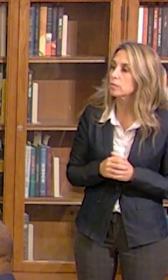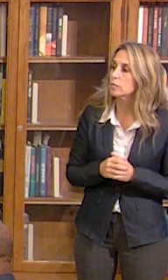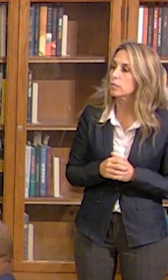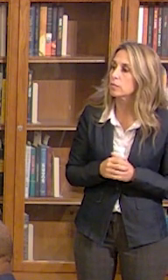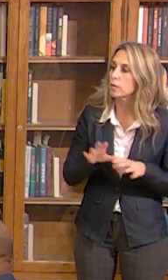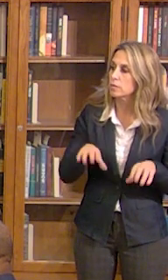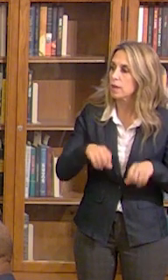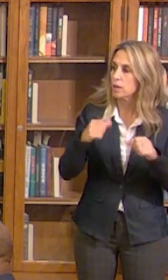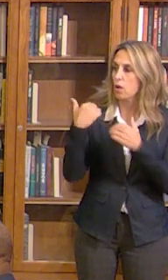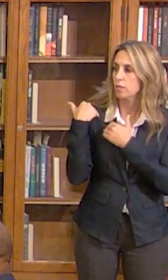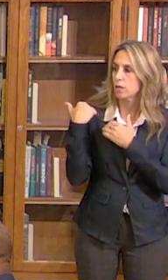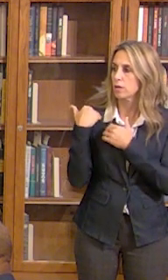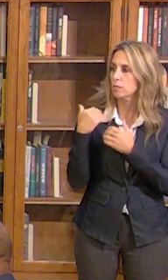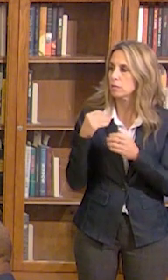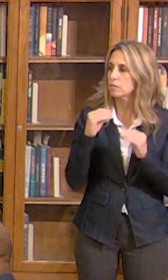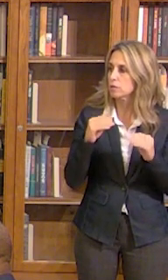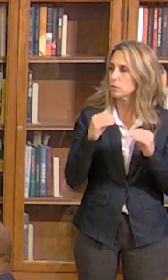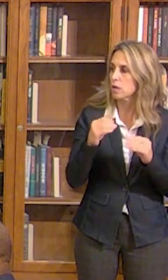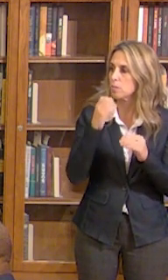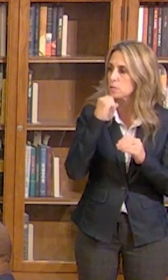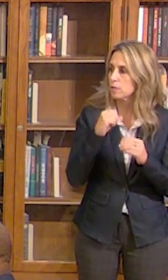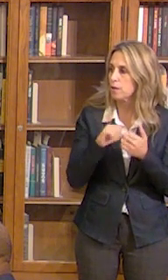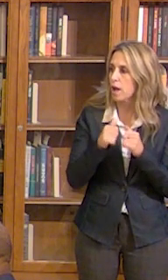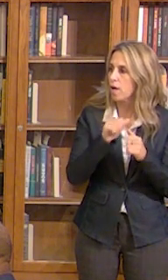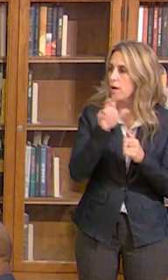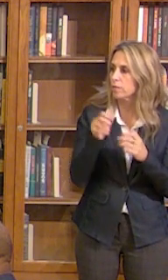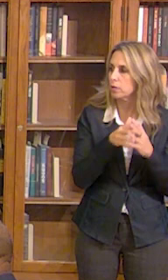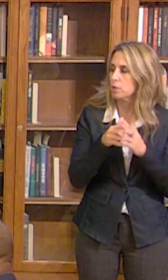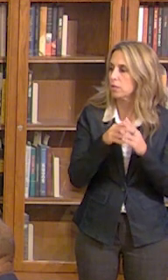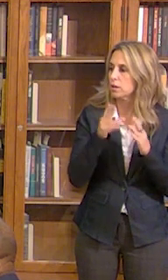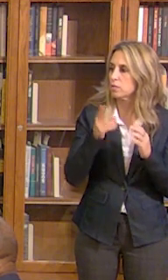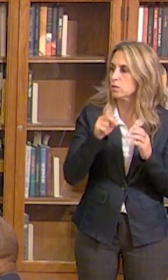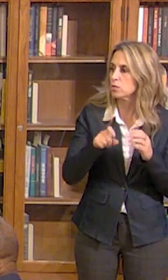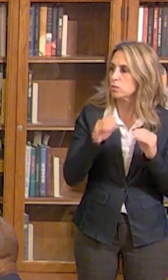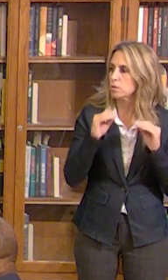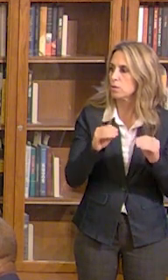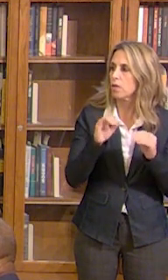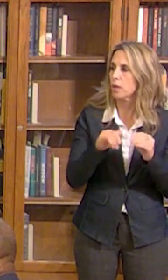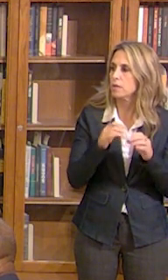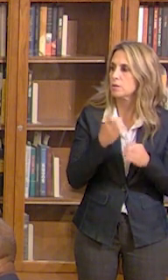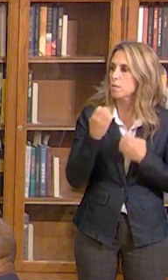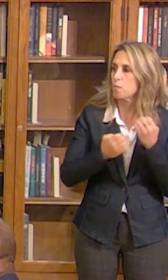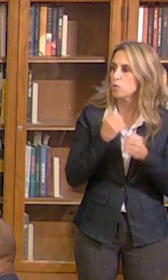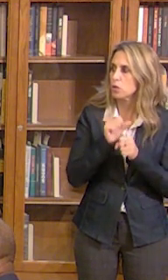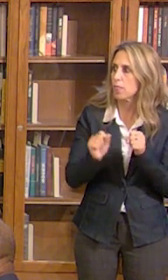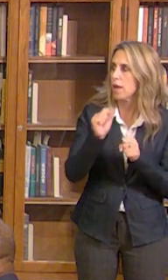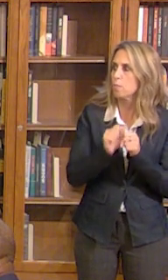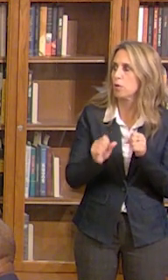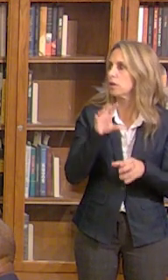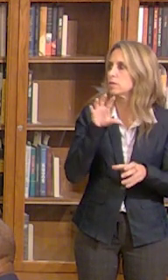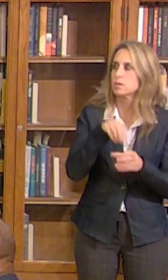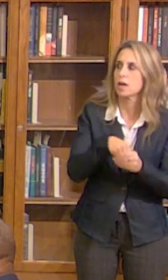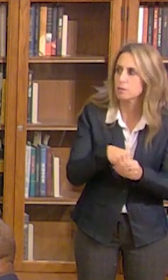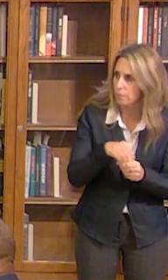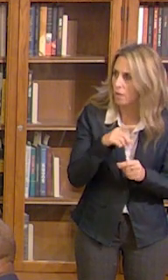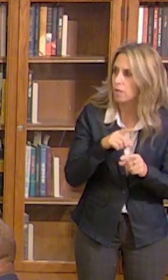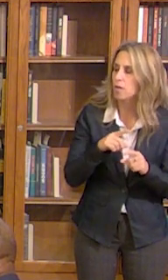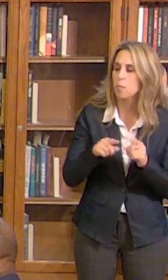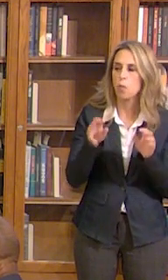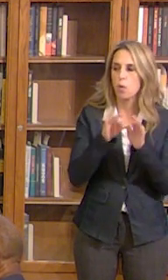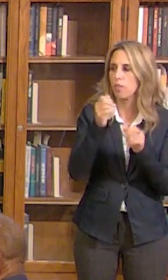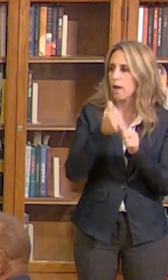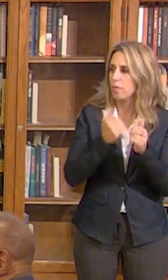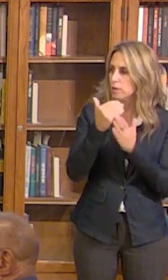on the task of teaching and preserving how African-American history should be taught is emotionally labor intensive yet worth every